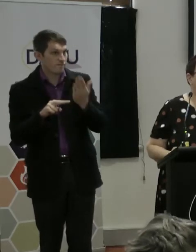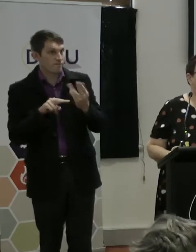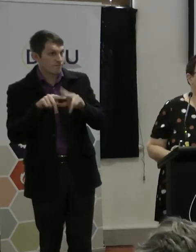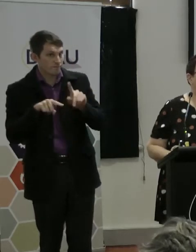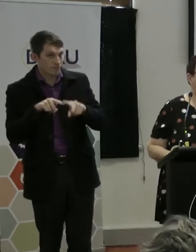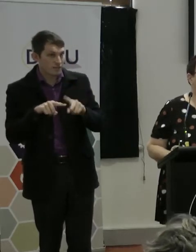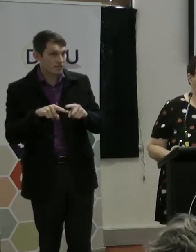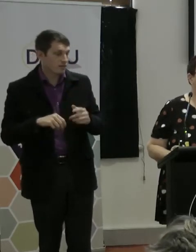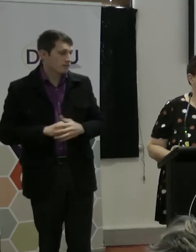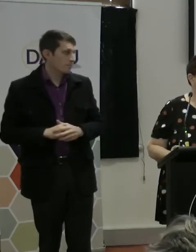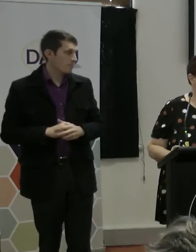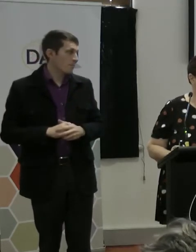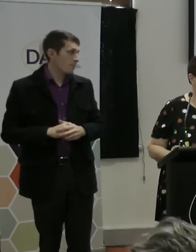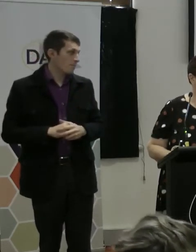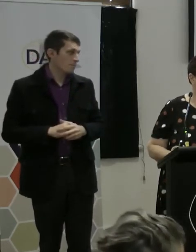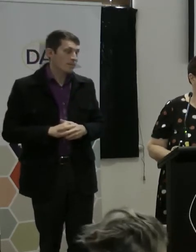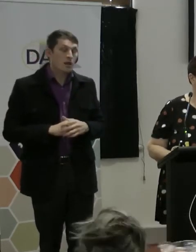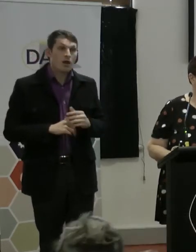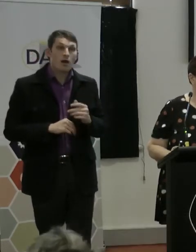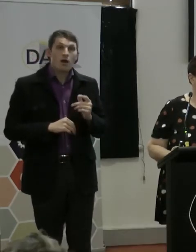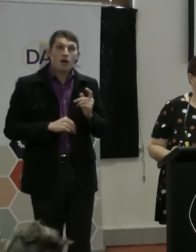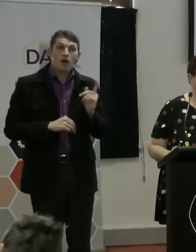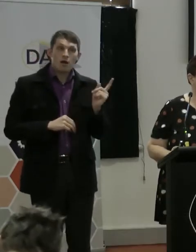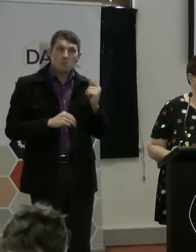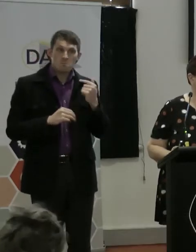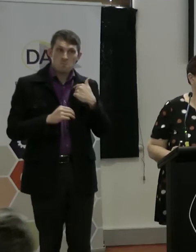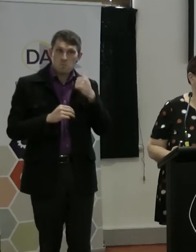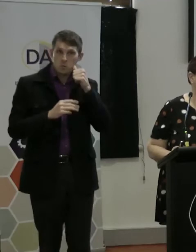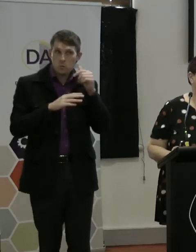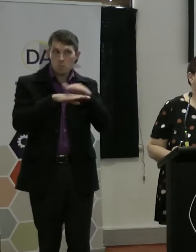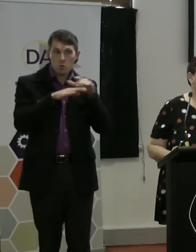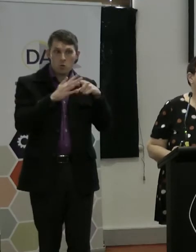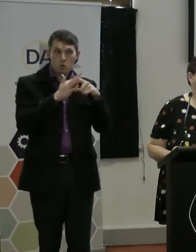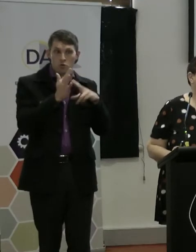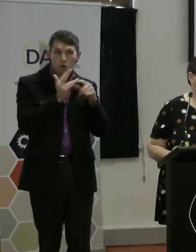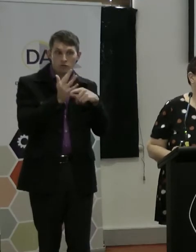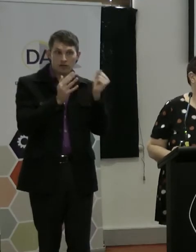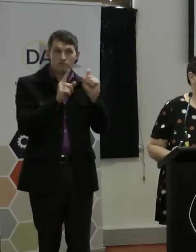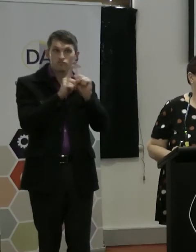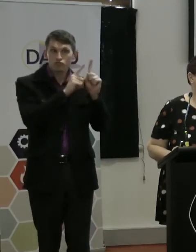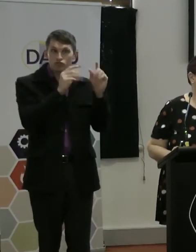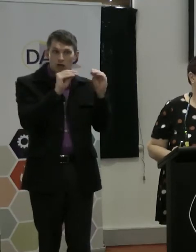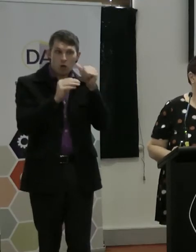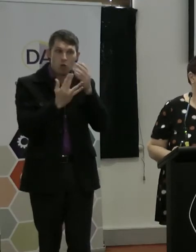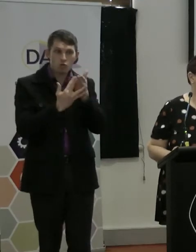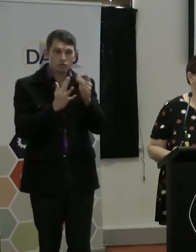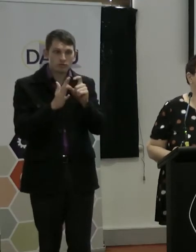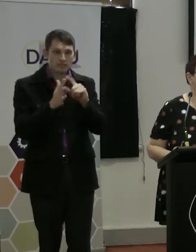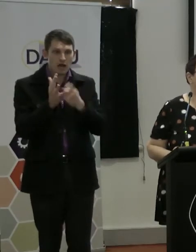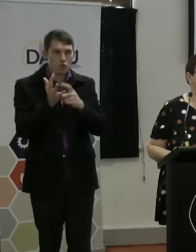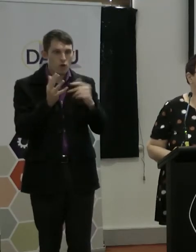offer a range of training, and recently through Daru there was vicarious